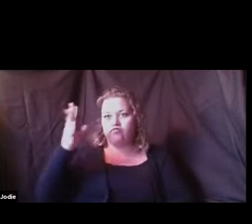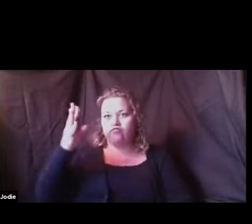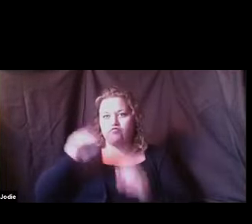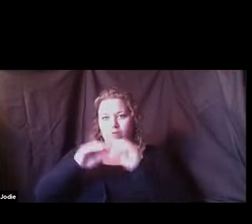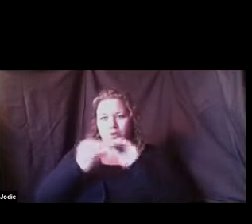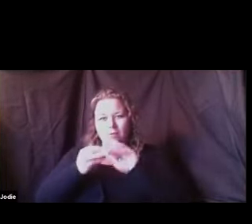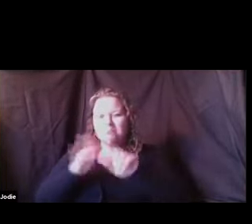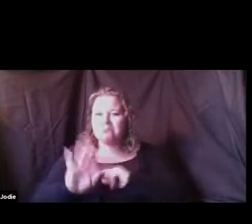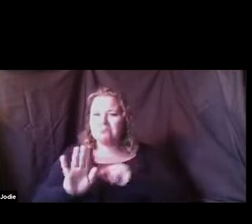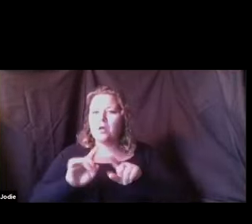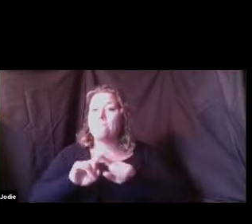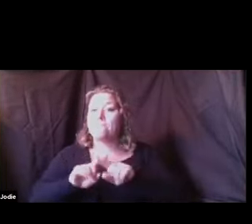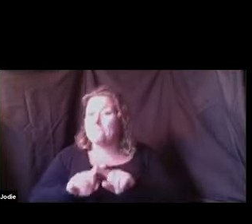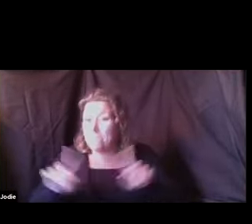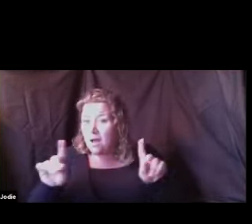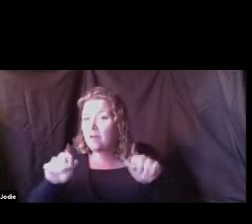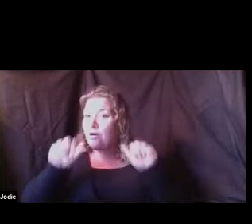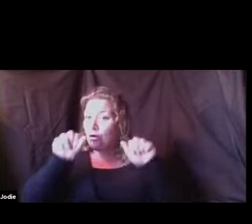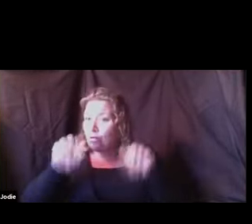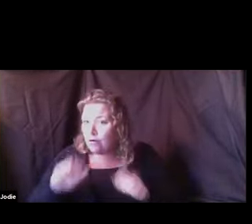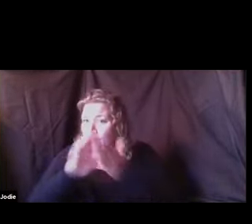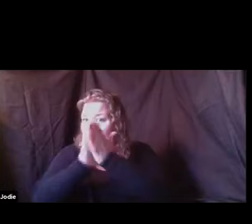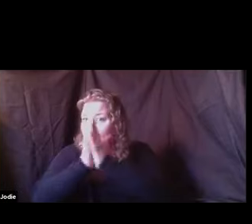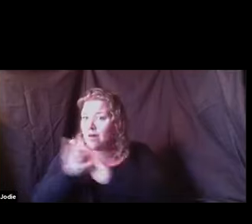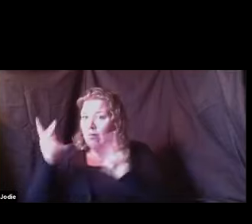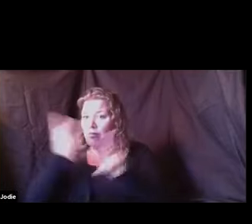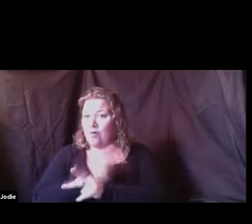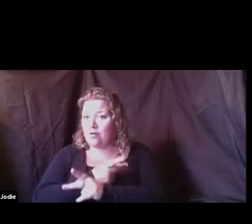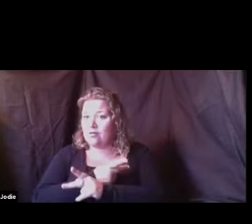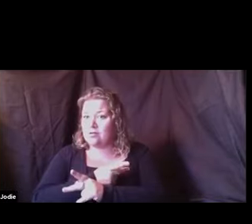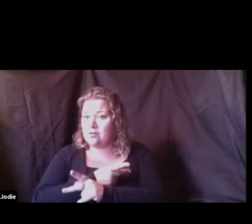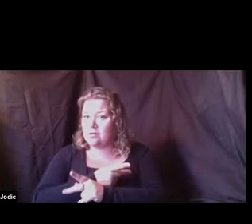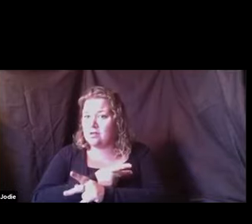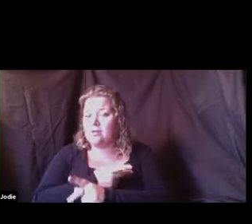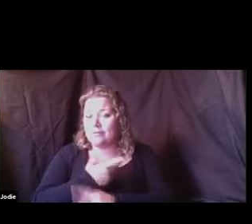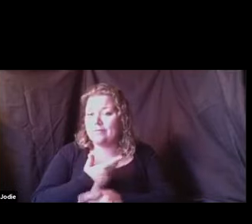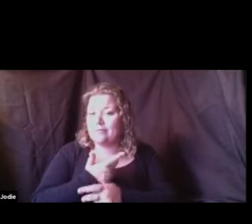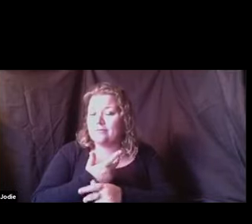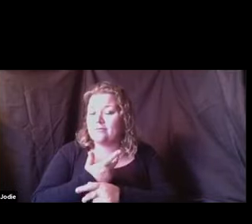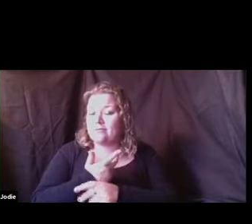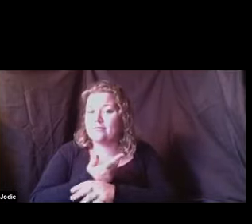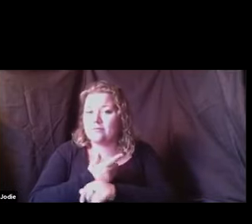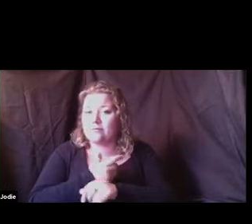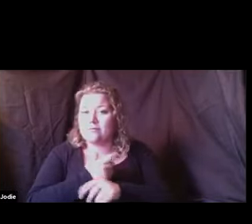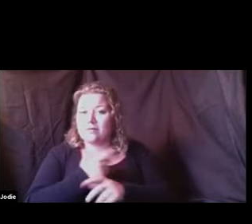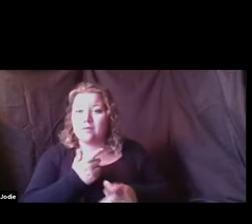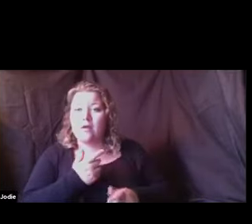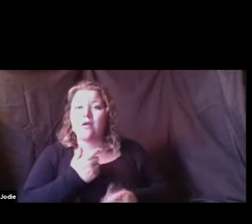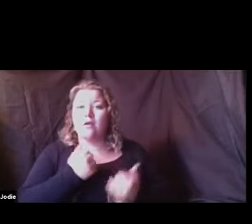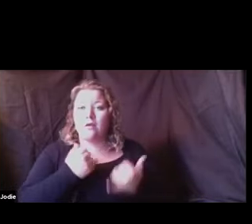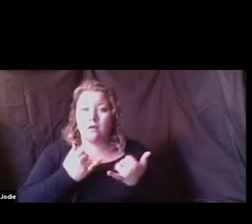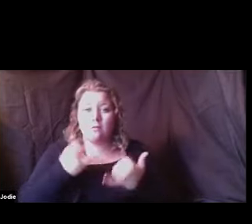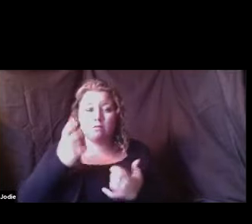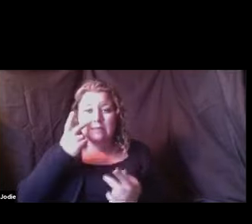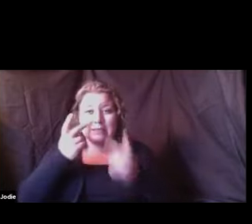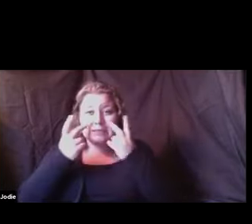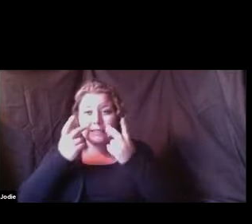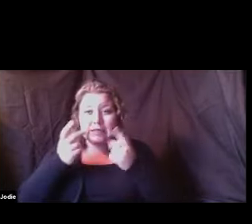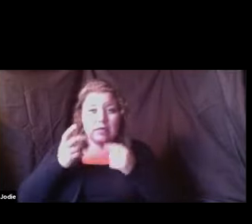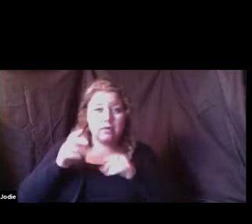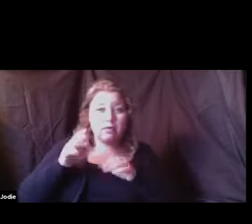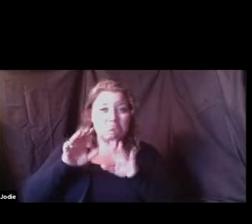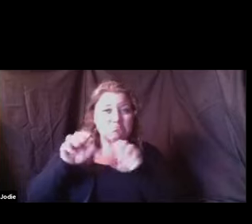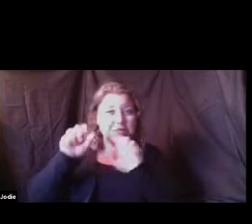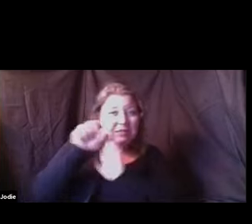but it could be a lot worse. We could have a lot more cases. And as we see the state and the nation open